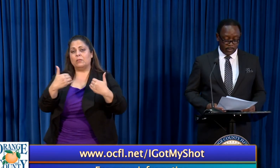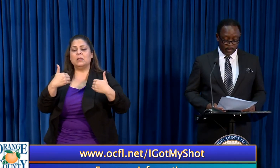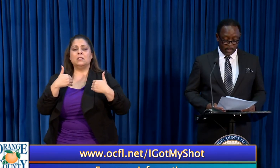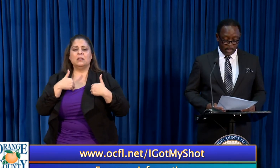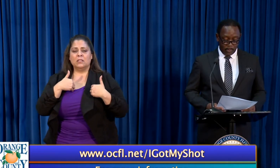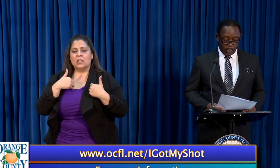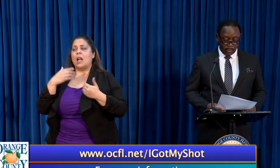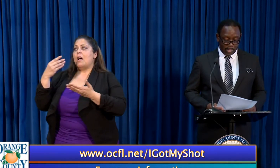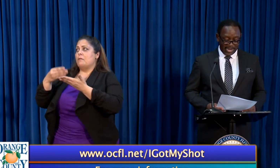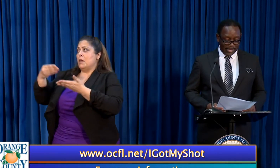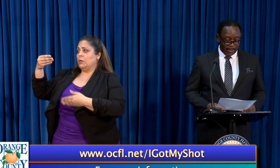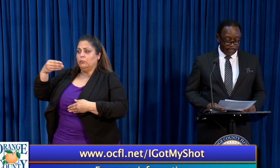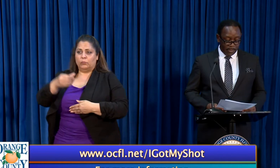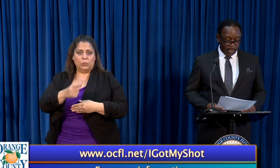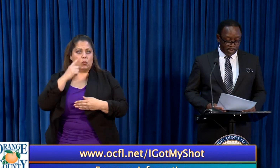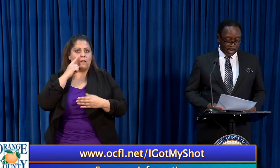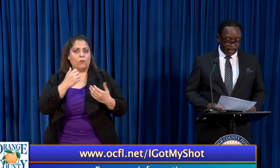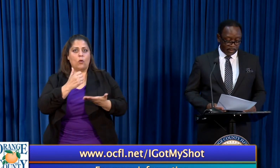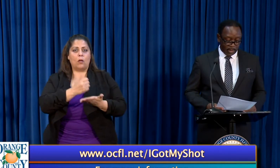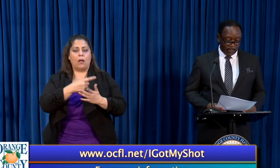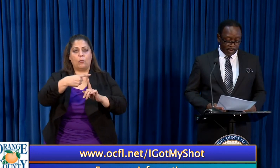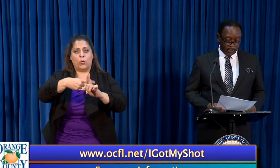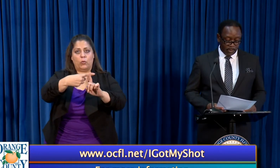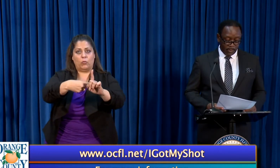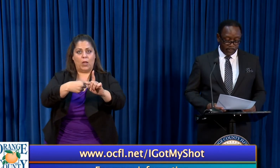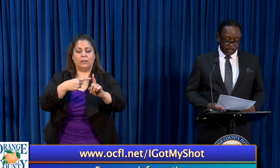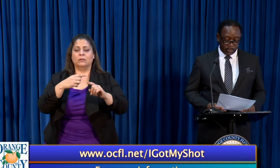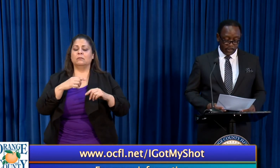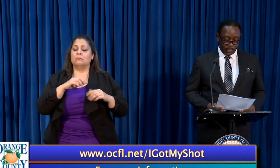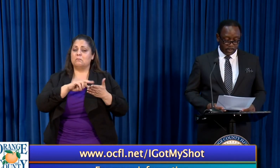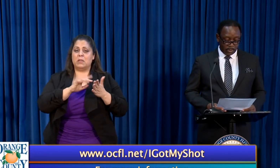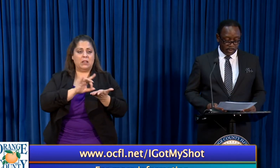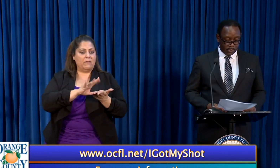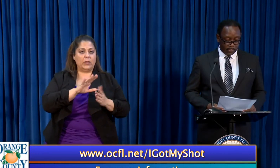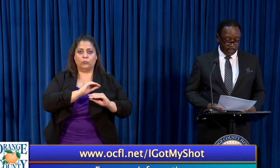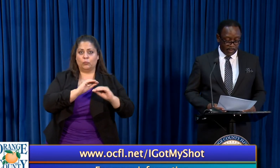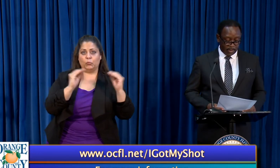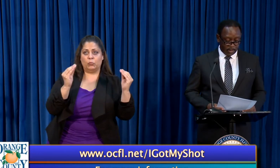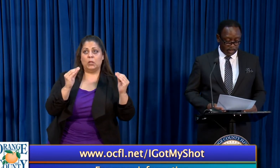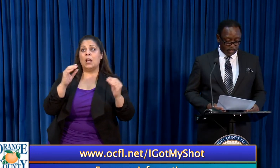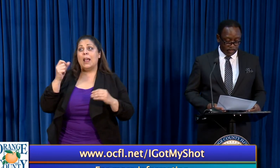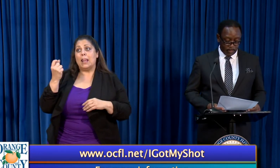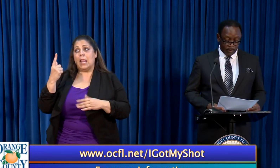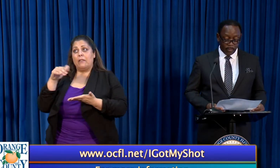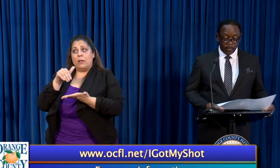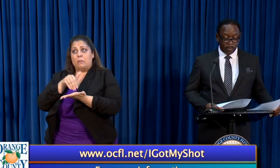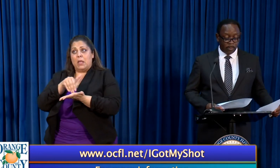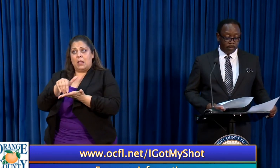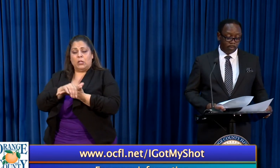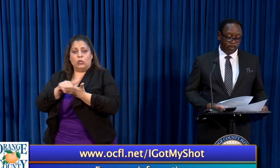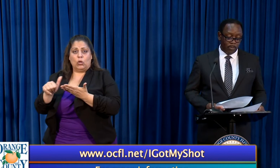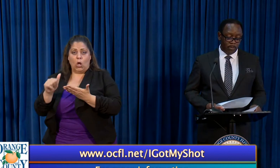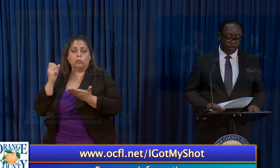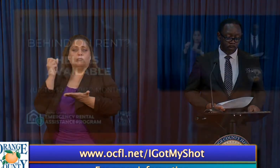eviction. More than $11 million have been approved for distribution to those families.